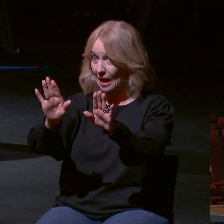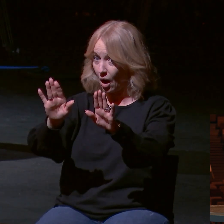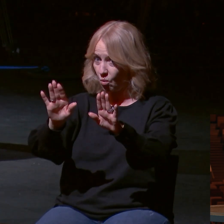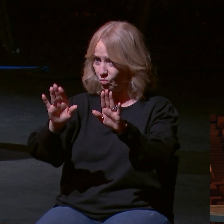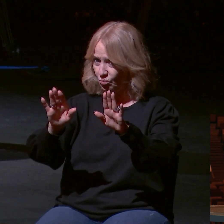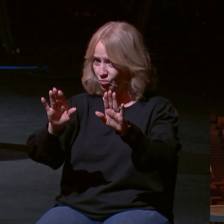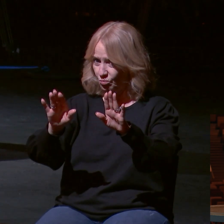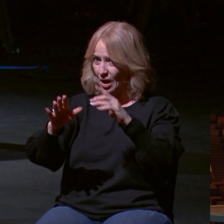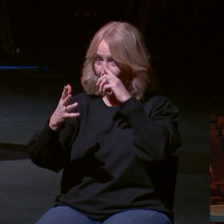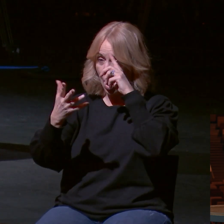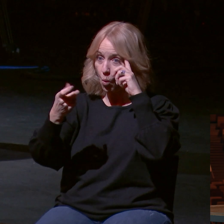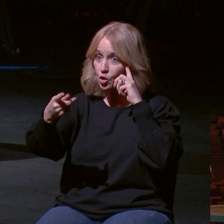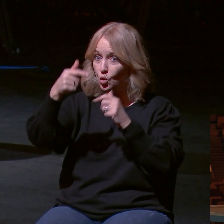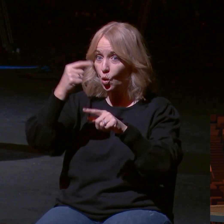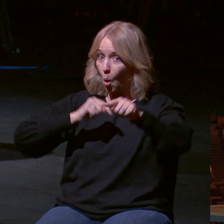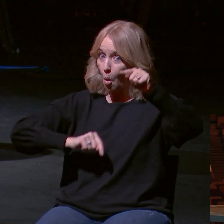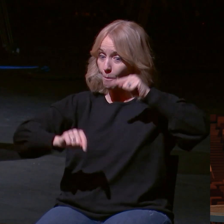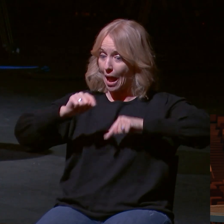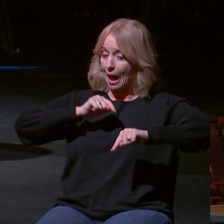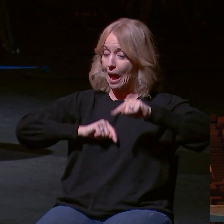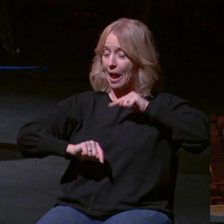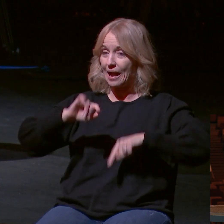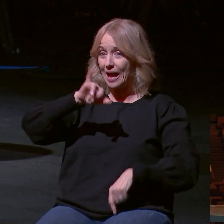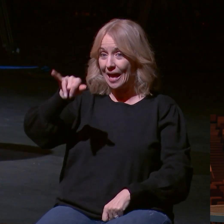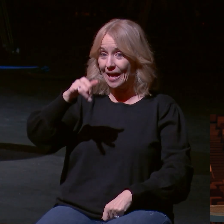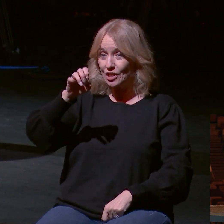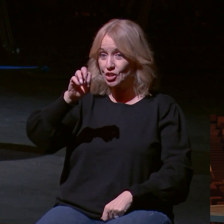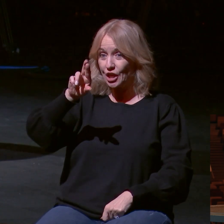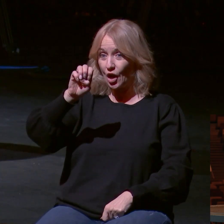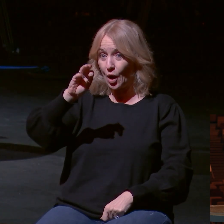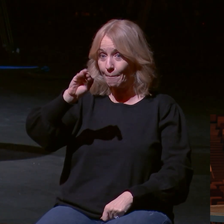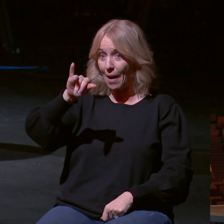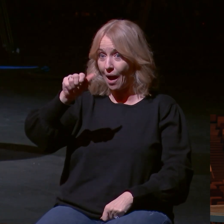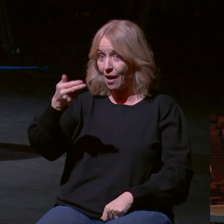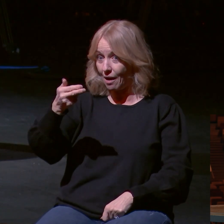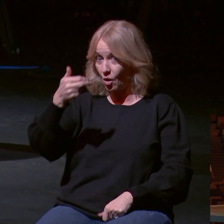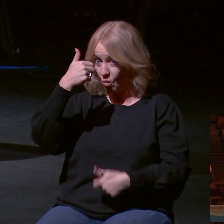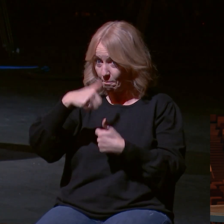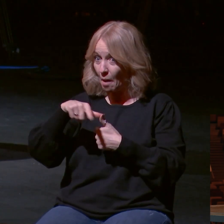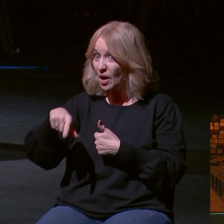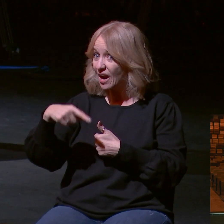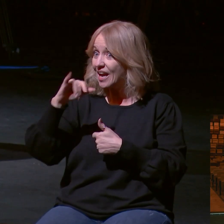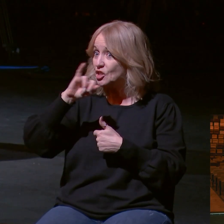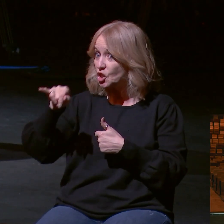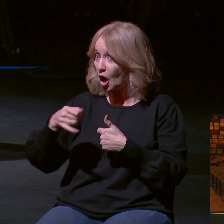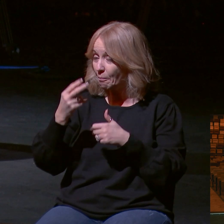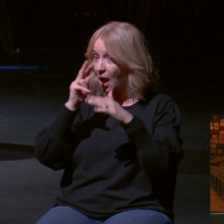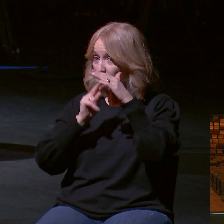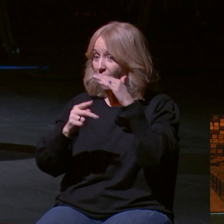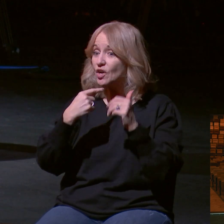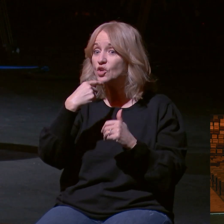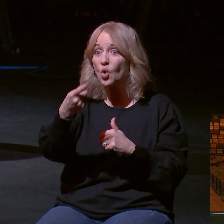that Babylon captivity was coming. It was the discouragement of all discouragements for the Israelites. But while